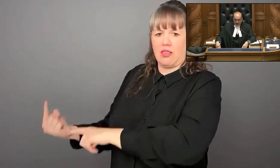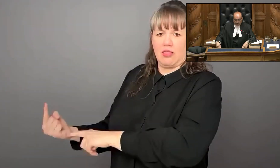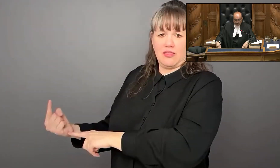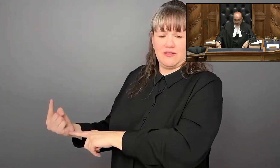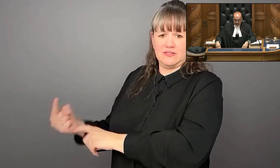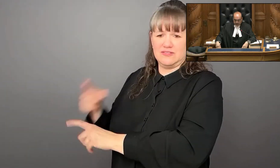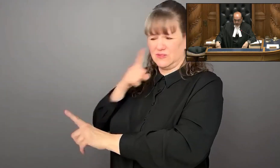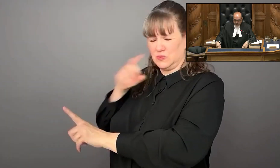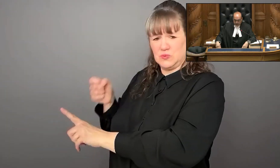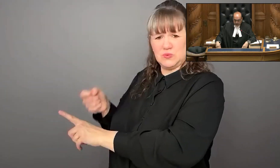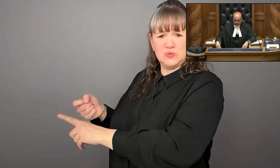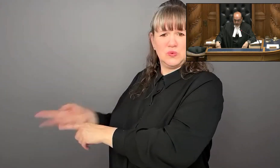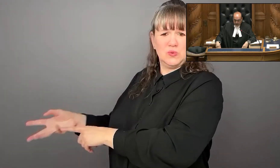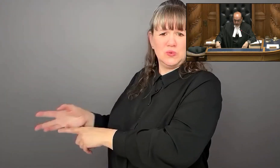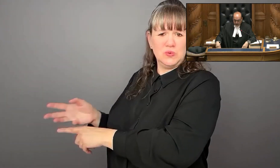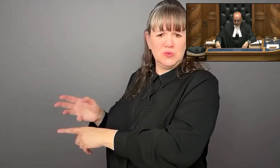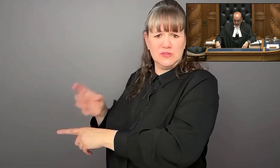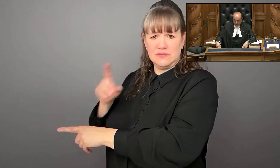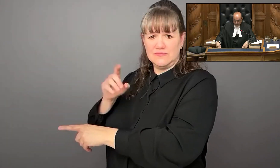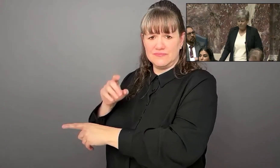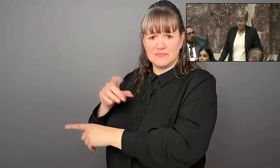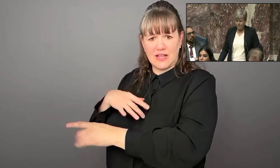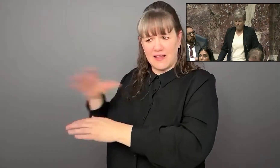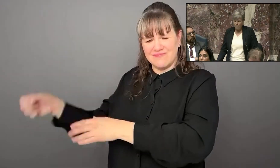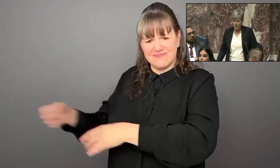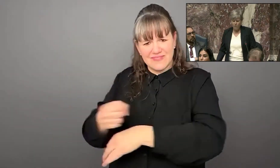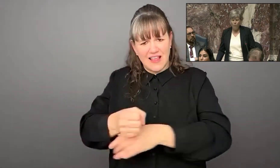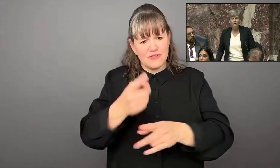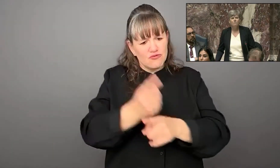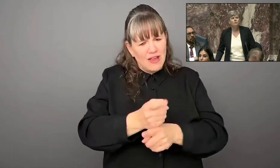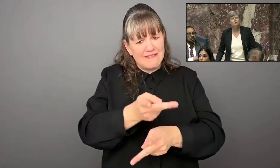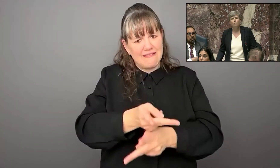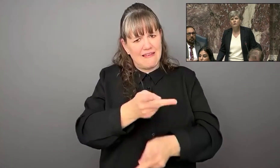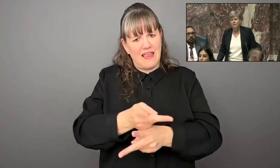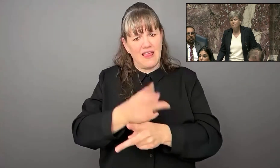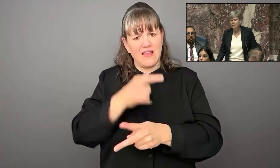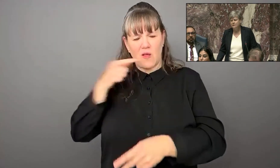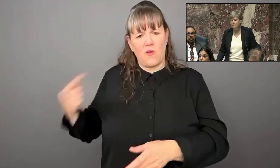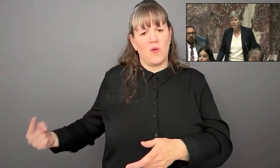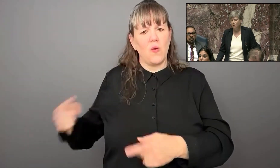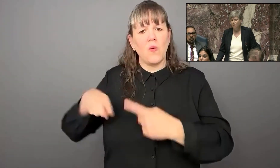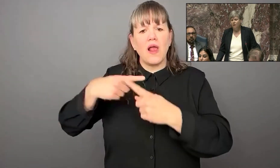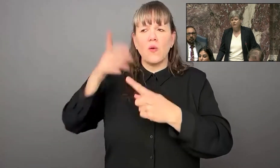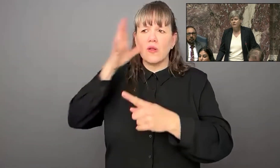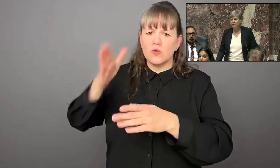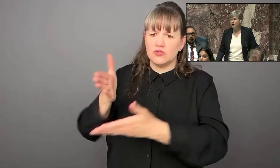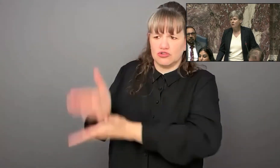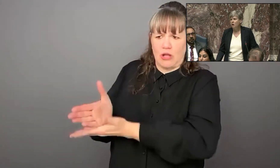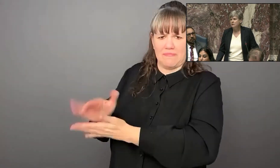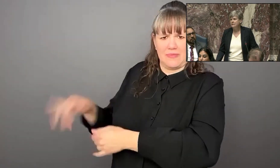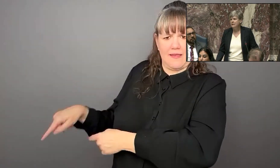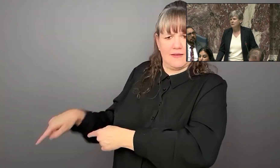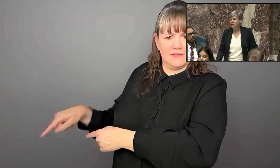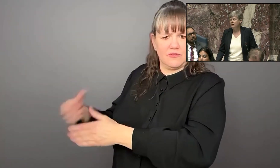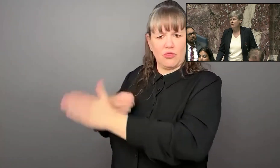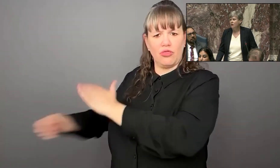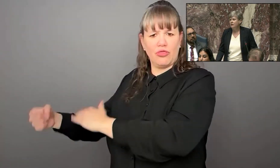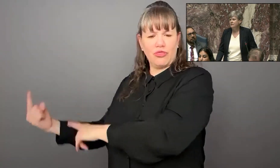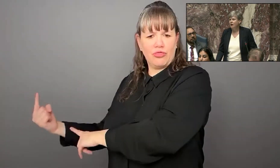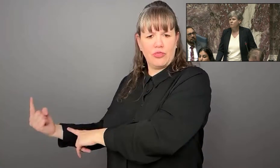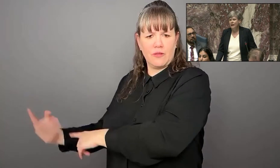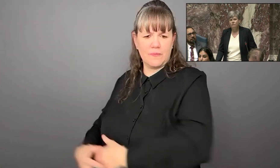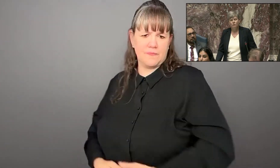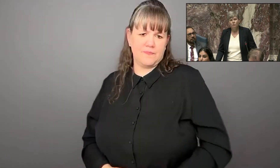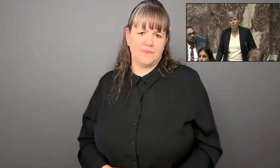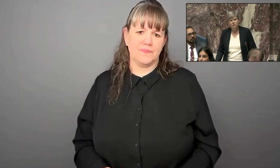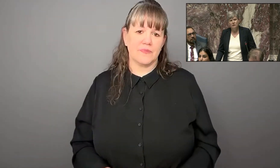Minister. Thank you, Honourable Speaker. One of the most important things I think that we are all seeing is